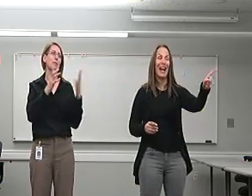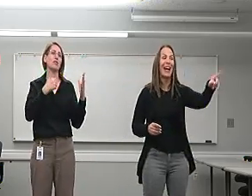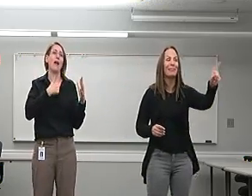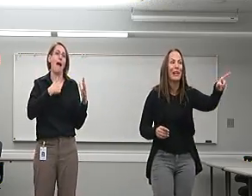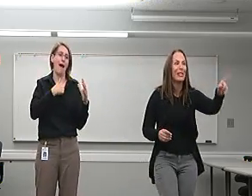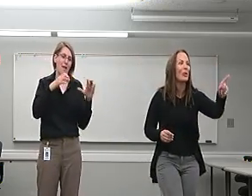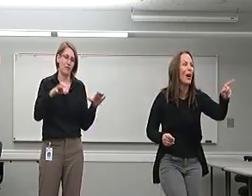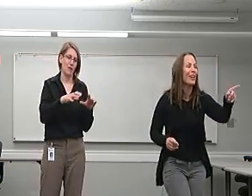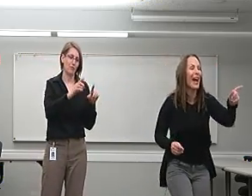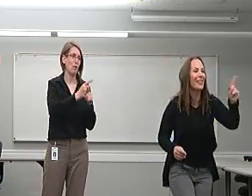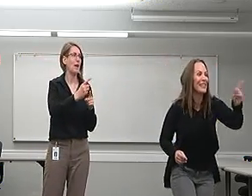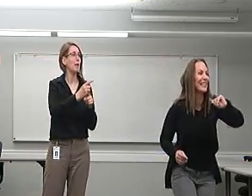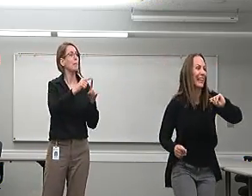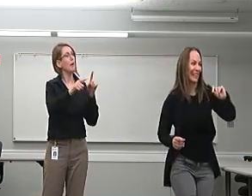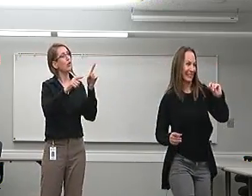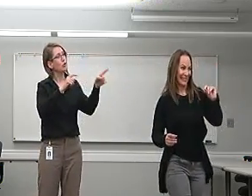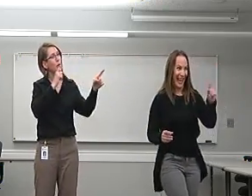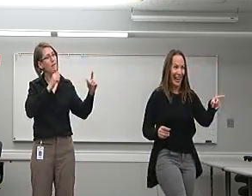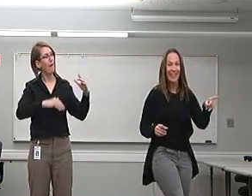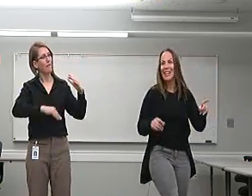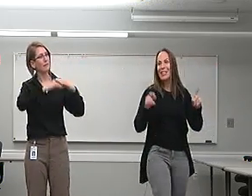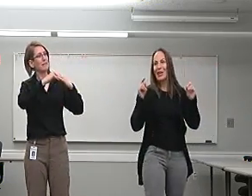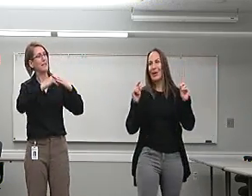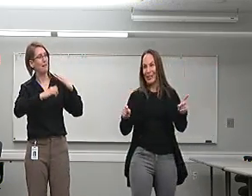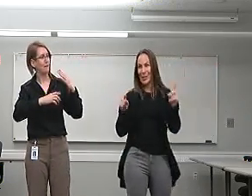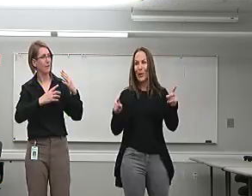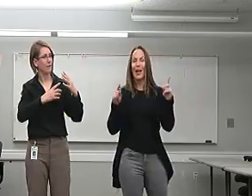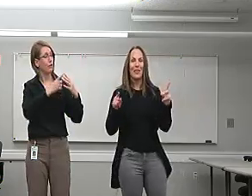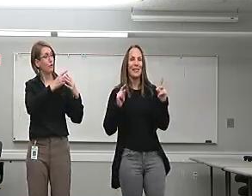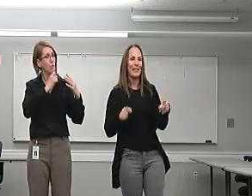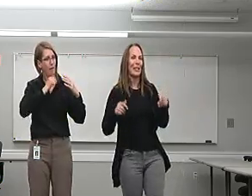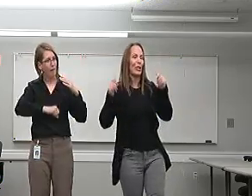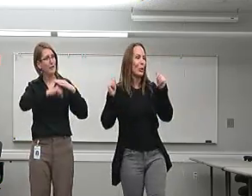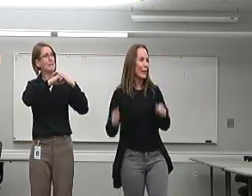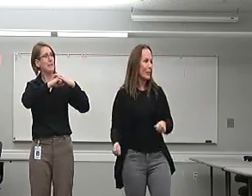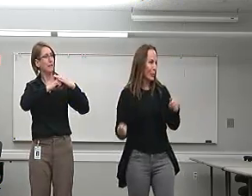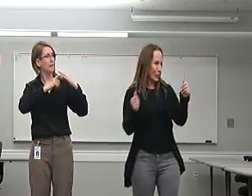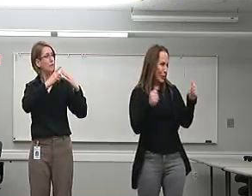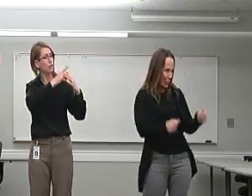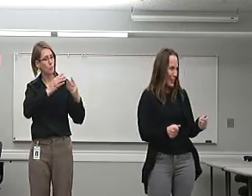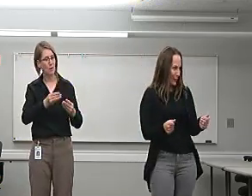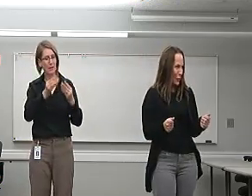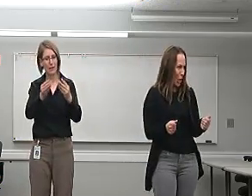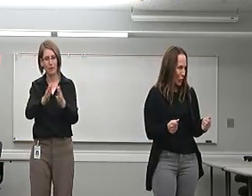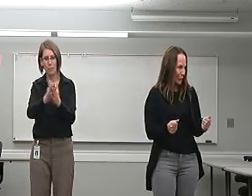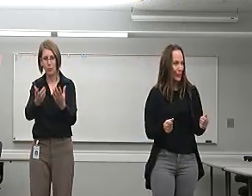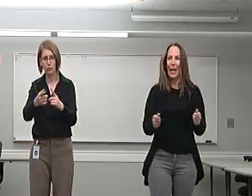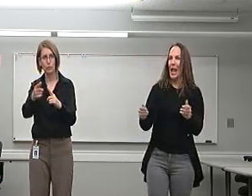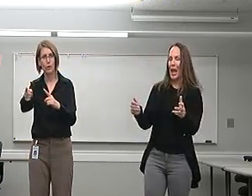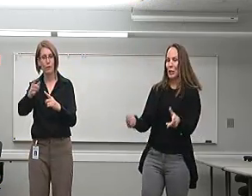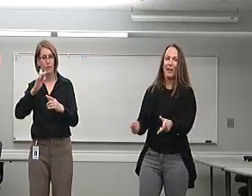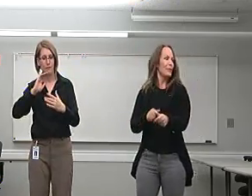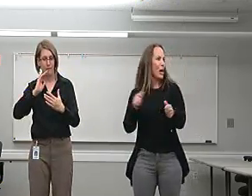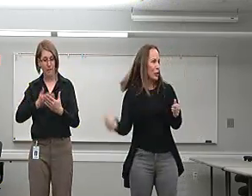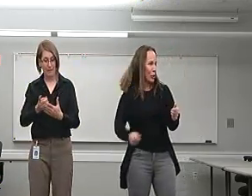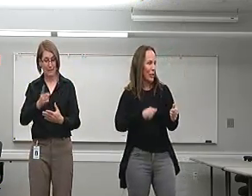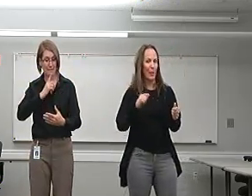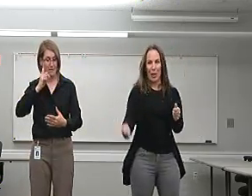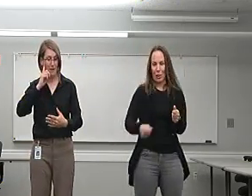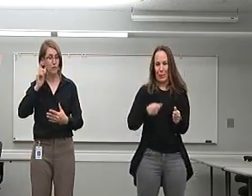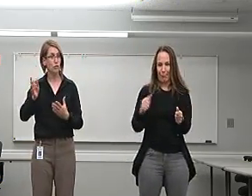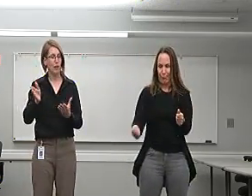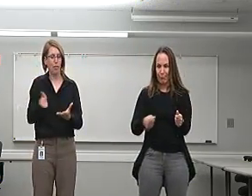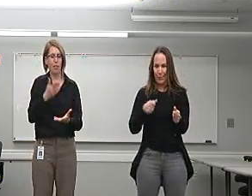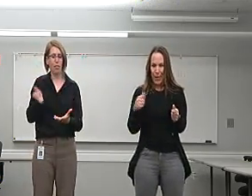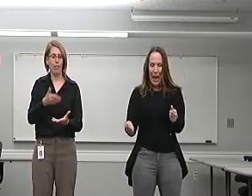not the ceiling, okay? So you are not the ceiling. You give a book to your deaf daughter, and your deaf daughter's turning the pages.